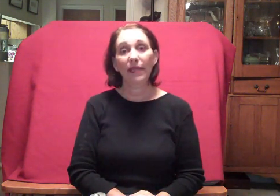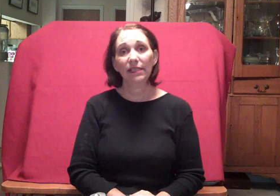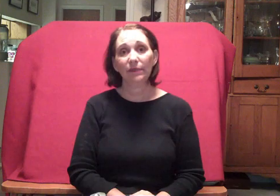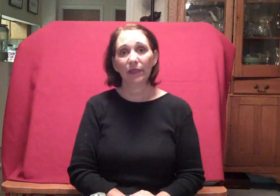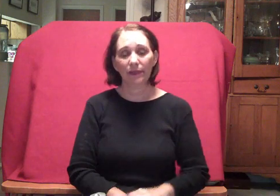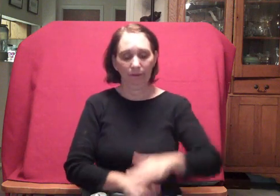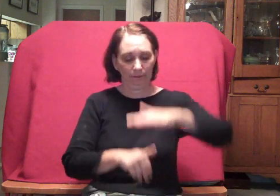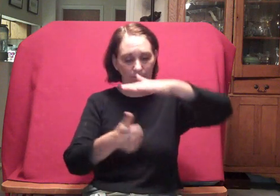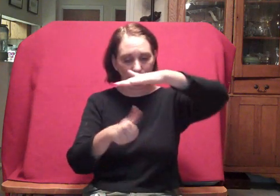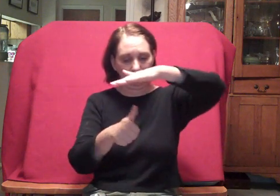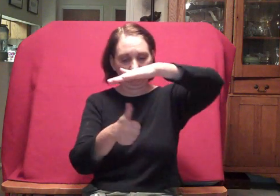Basement.